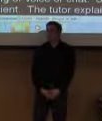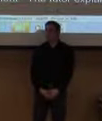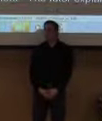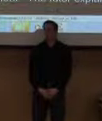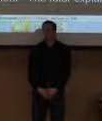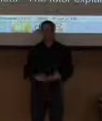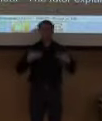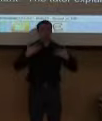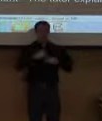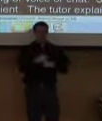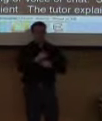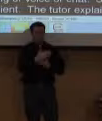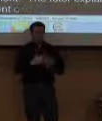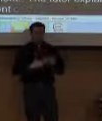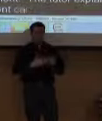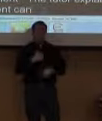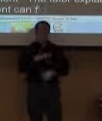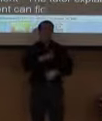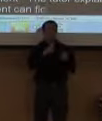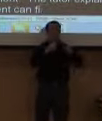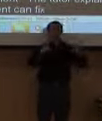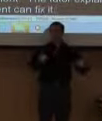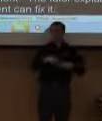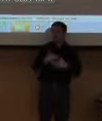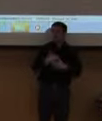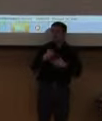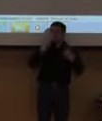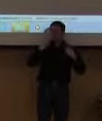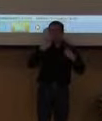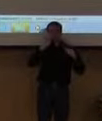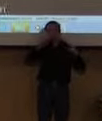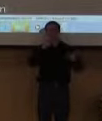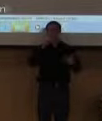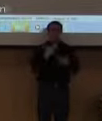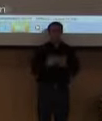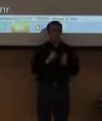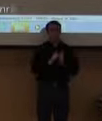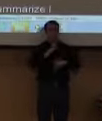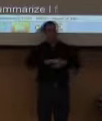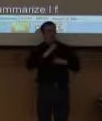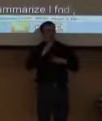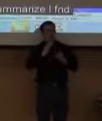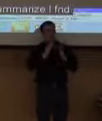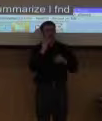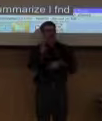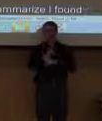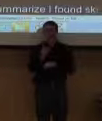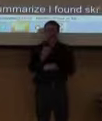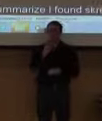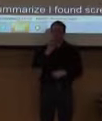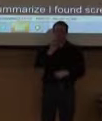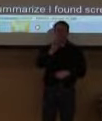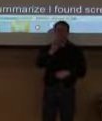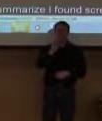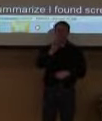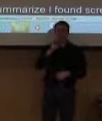So to summarize this section, I found screen share to be working very well with online homework platforms such as Mastering Chemistry, which I